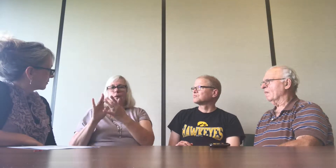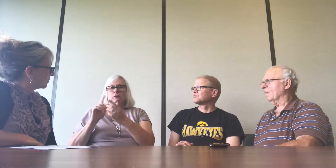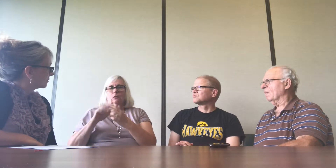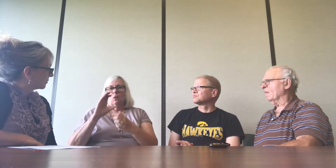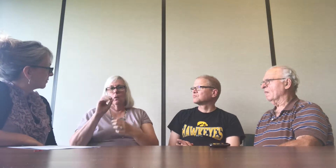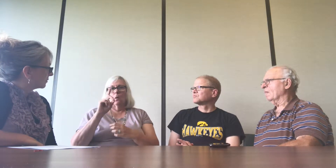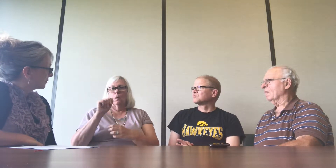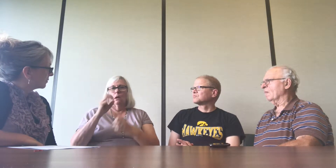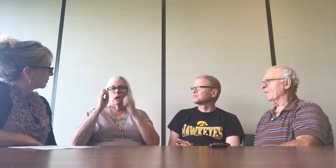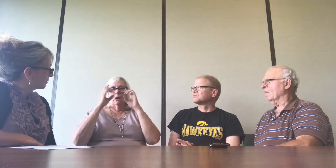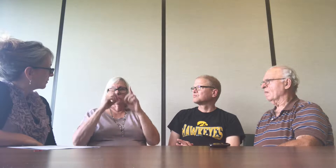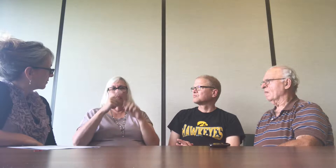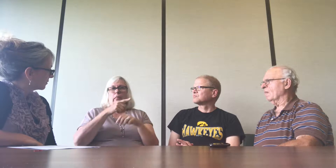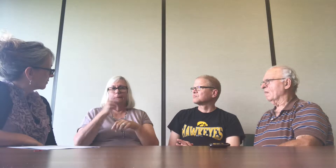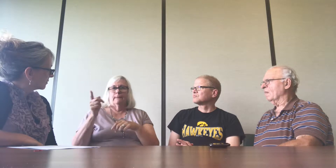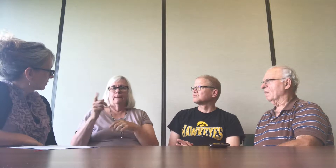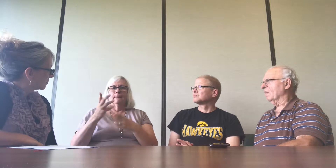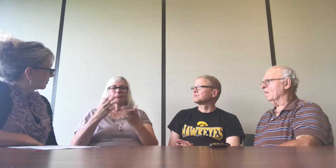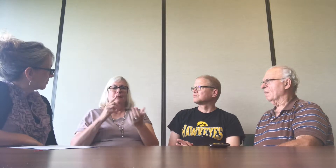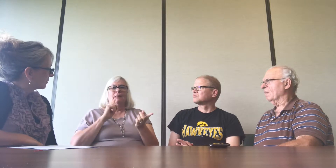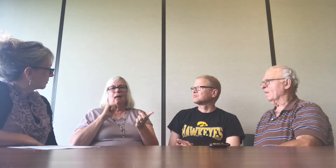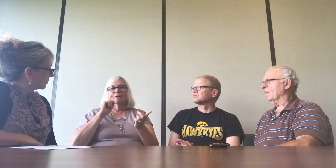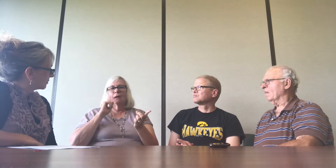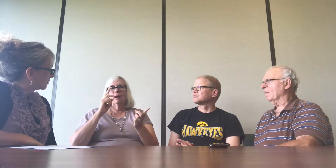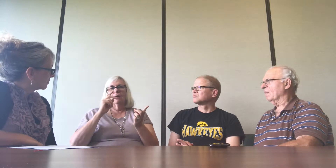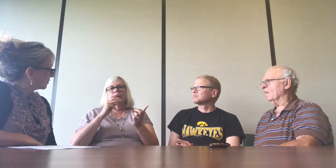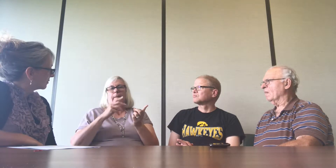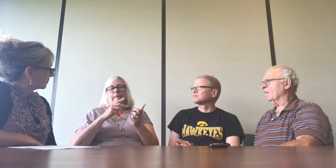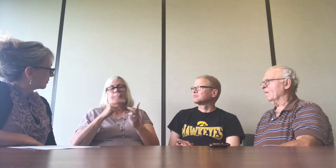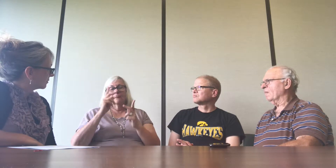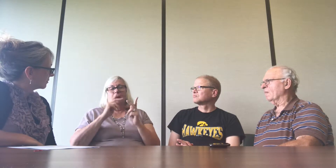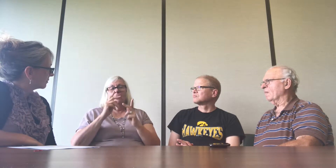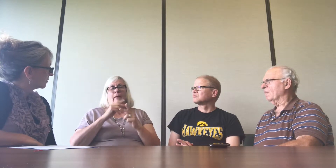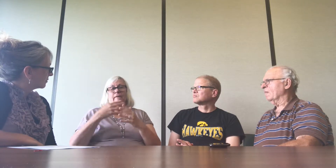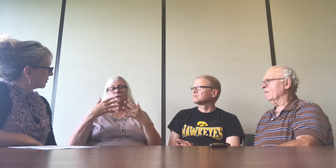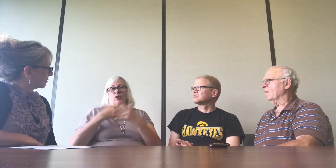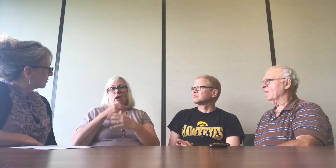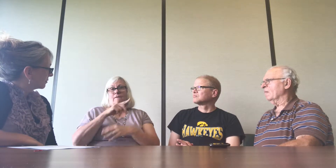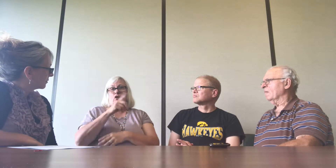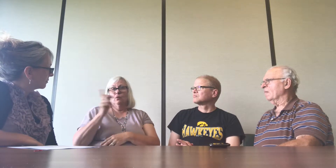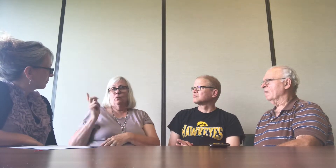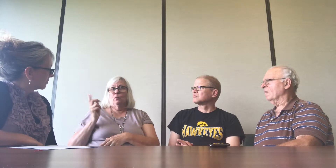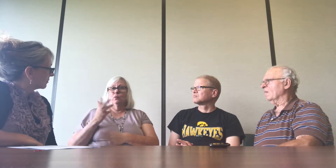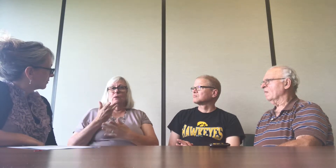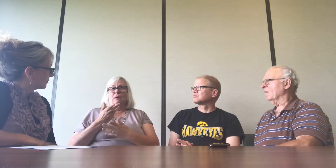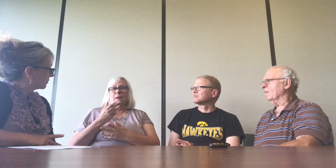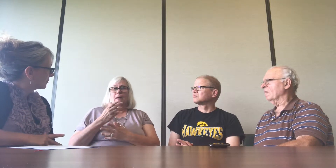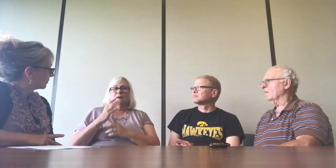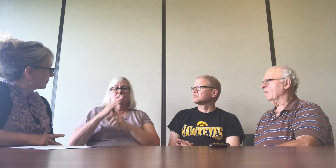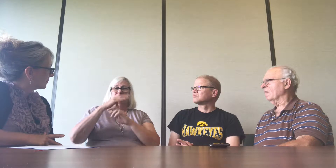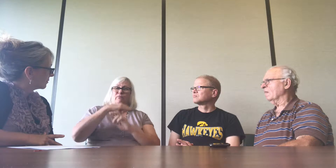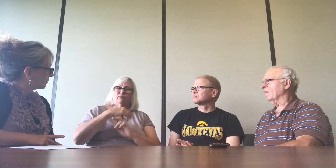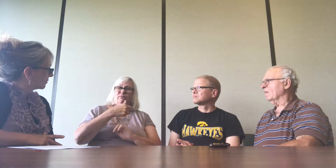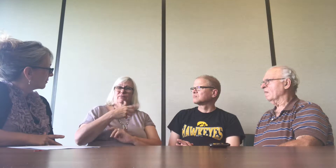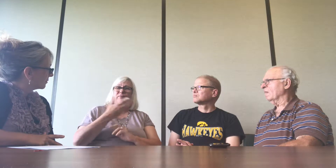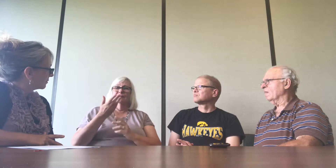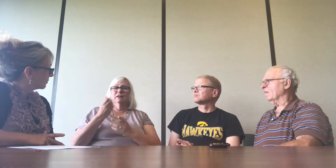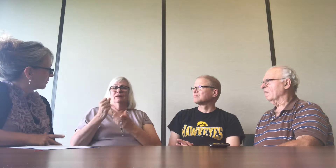We should reach out to these children of deaf adults and educate them as well,